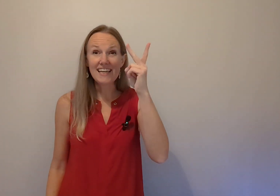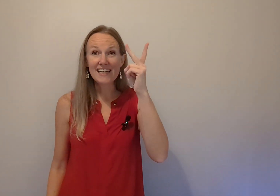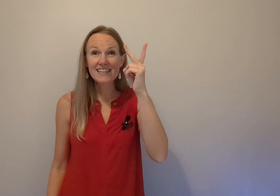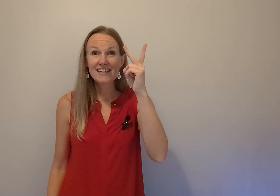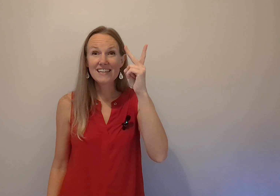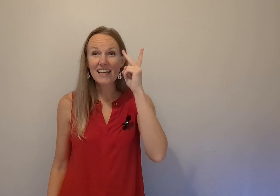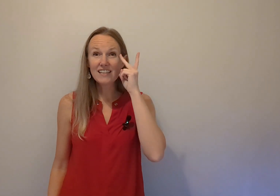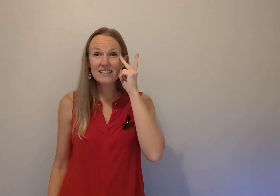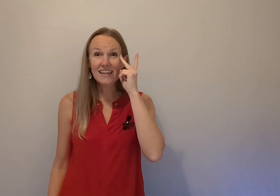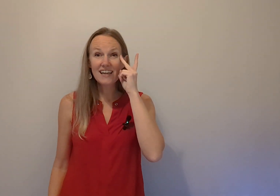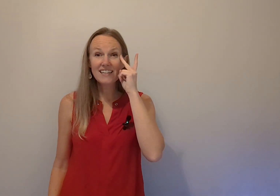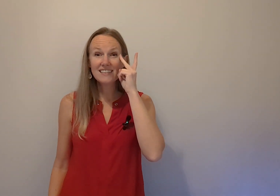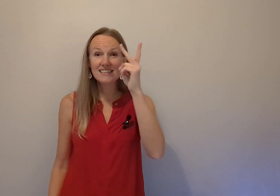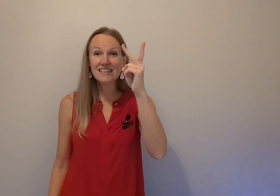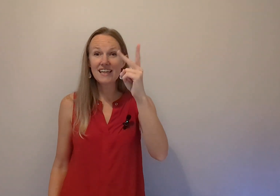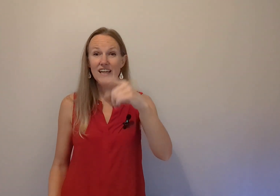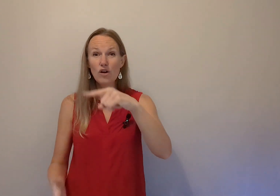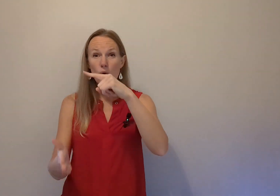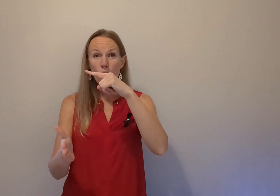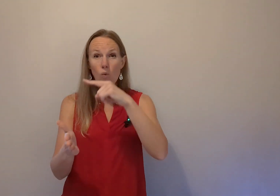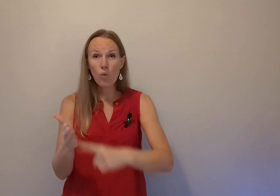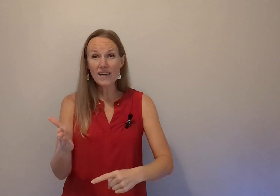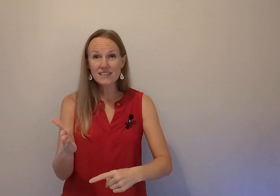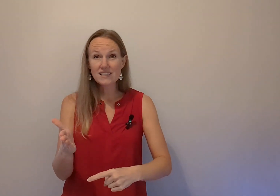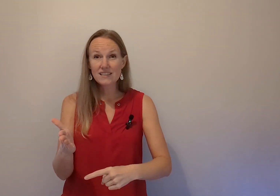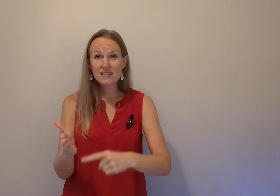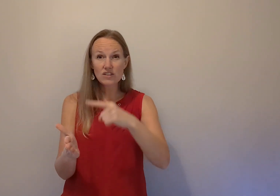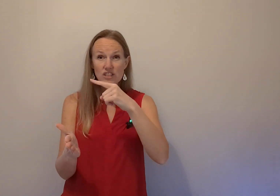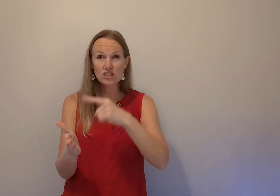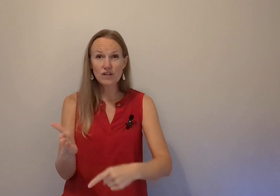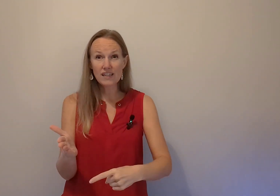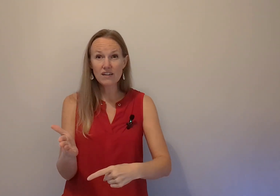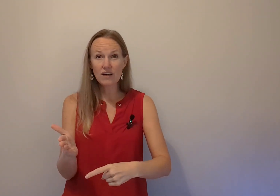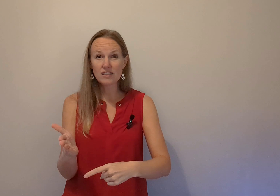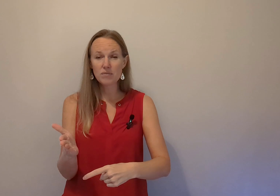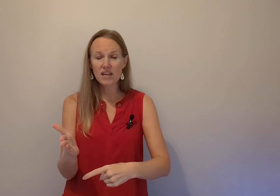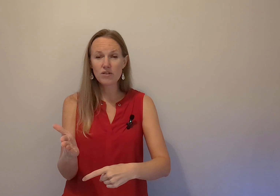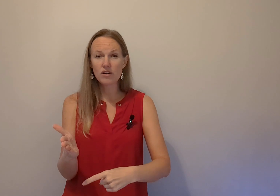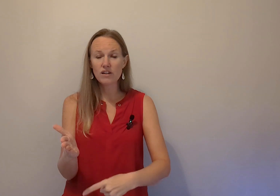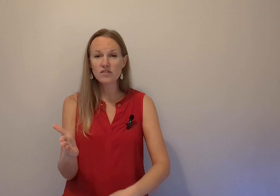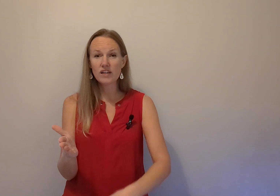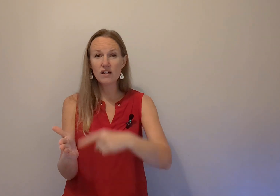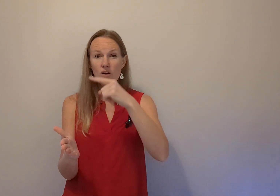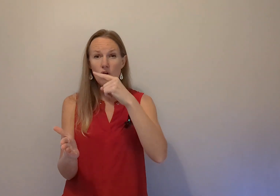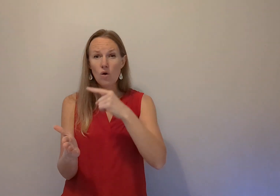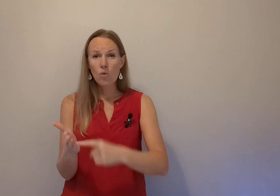see, okay? The sight line, see what? So you're striking your non-dominant hand with your index finger.